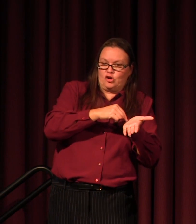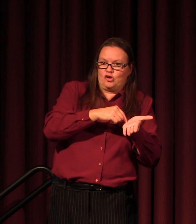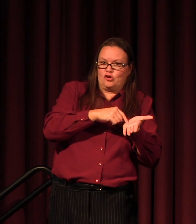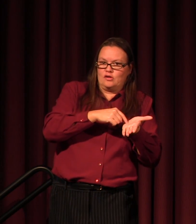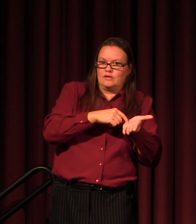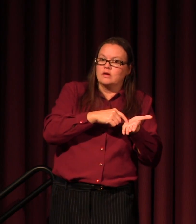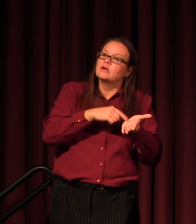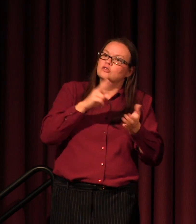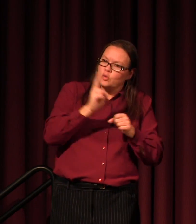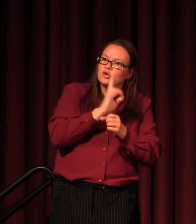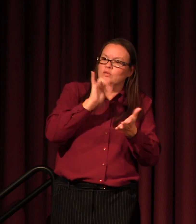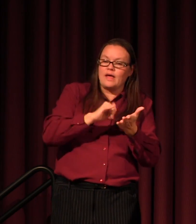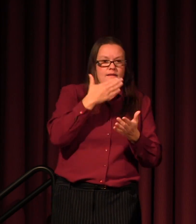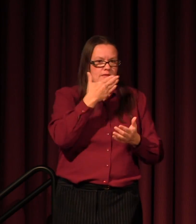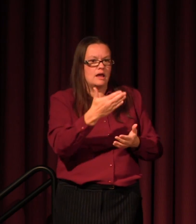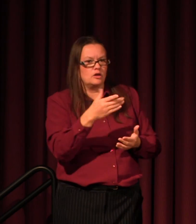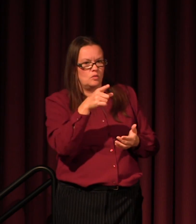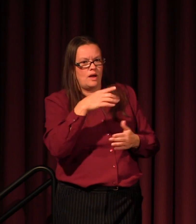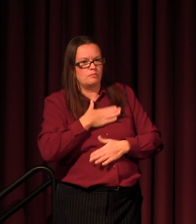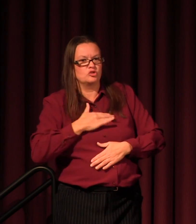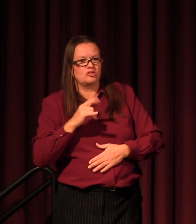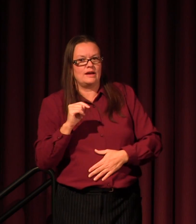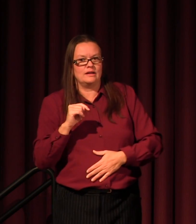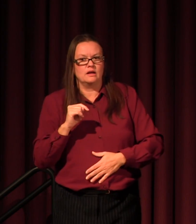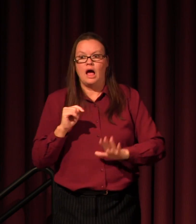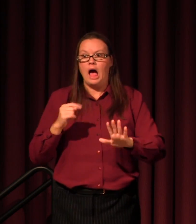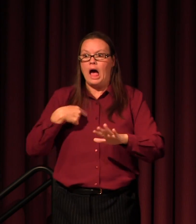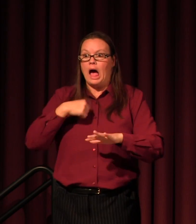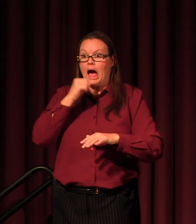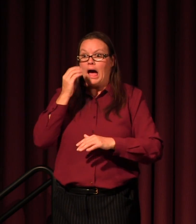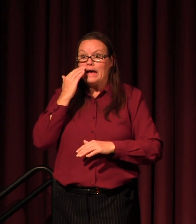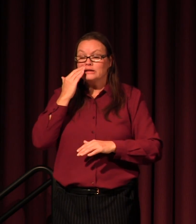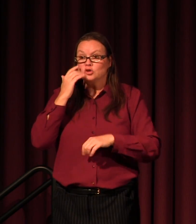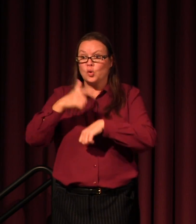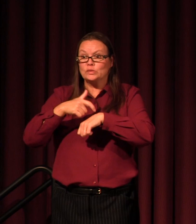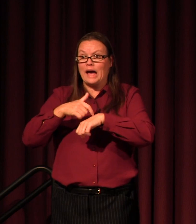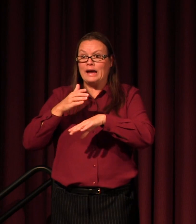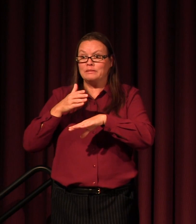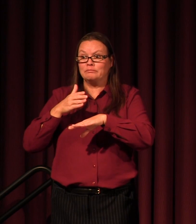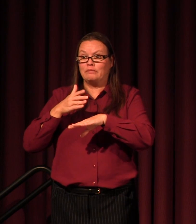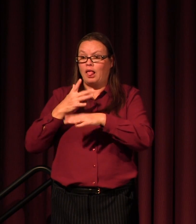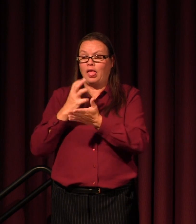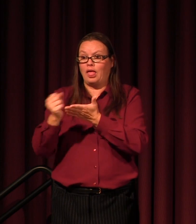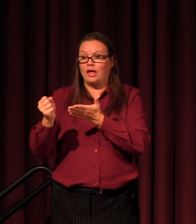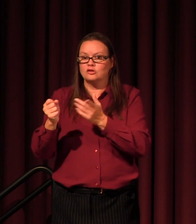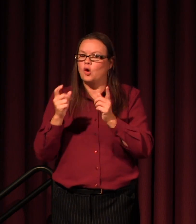Missoula. So thank you for pointing that out. I appreciate it. Okay, I didn't realize I was over. So we're gonna do two really quick